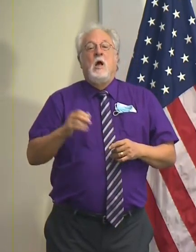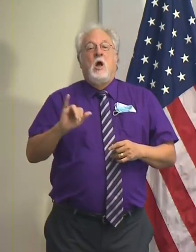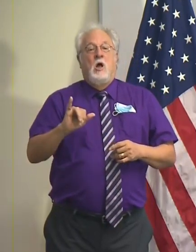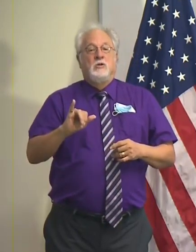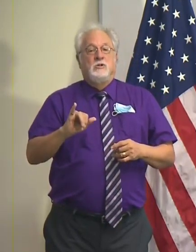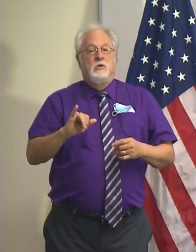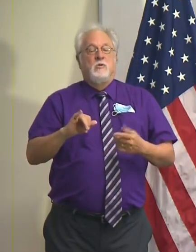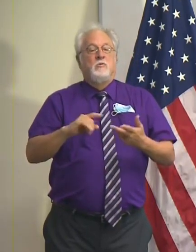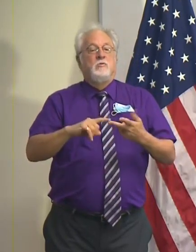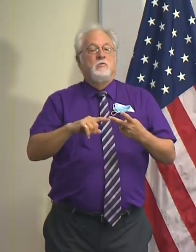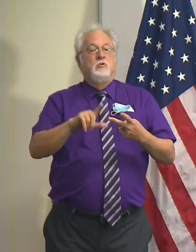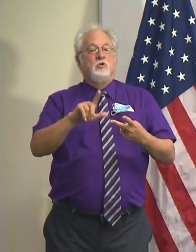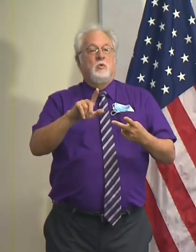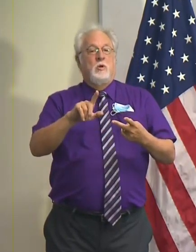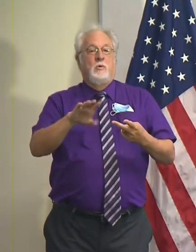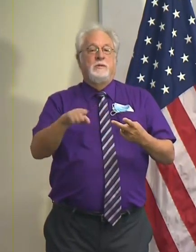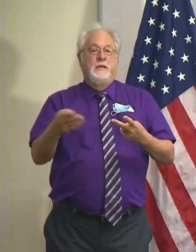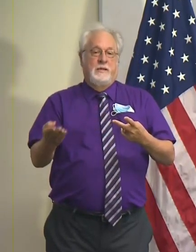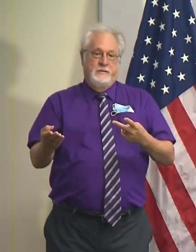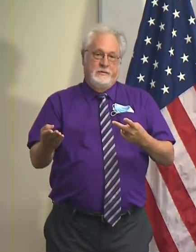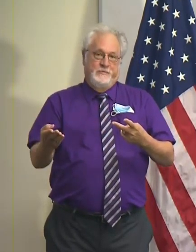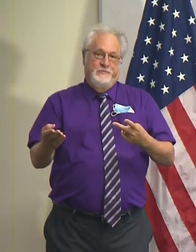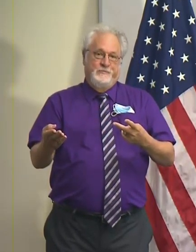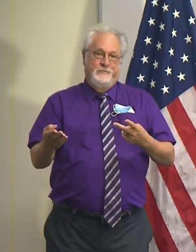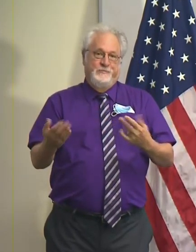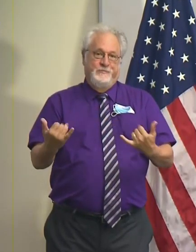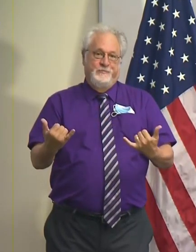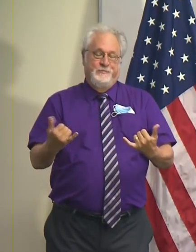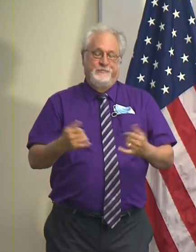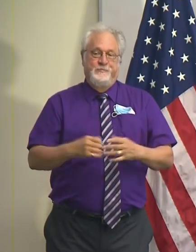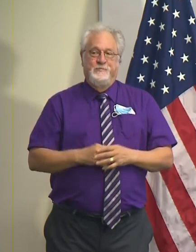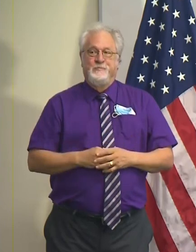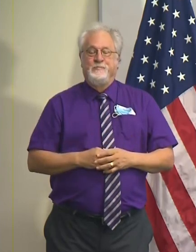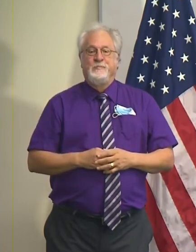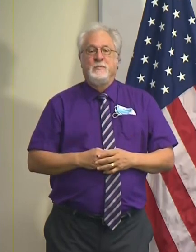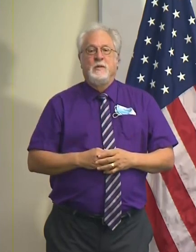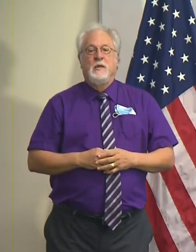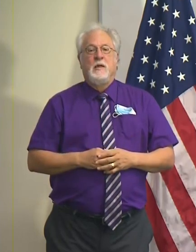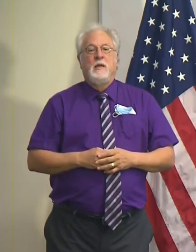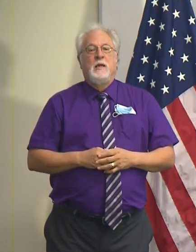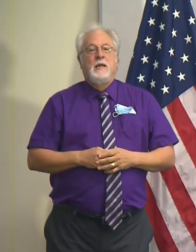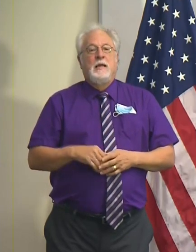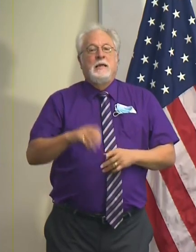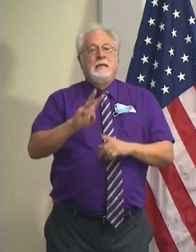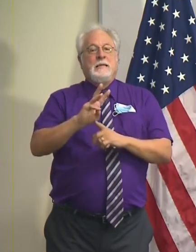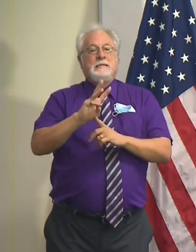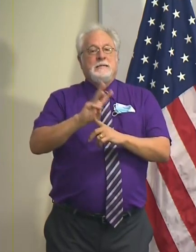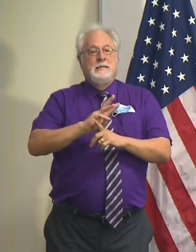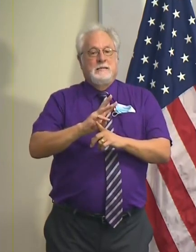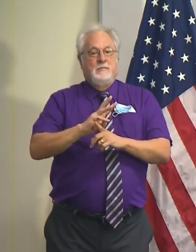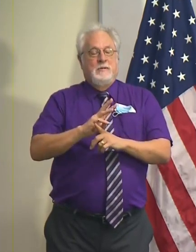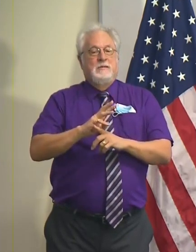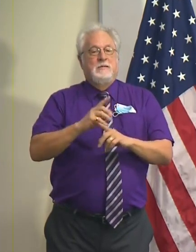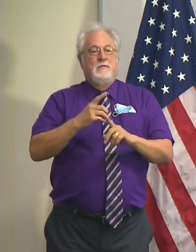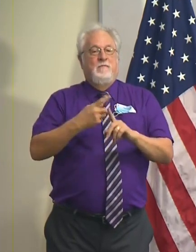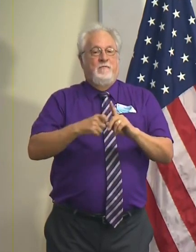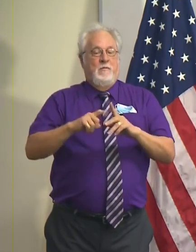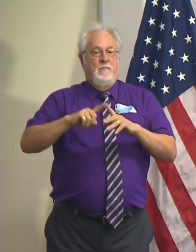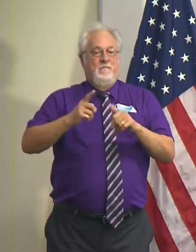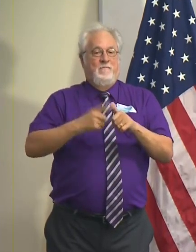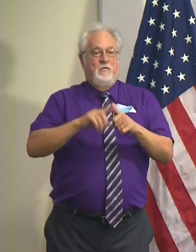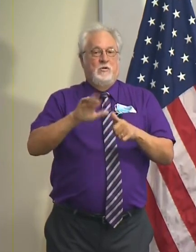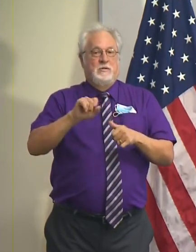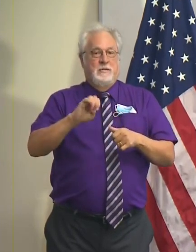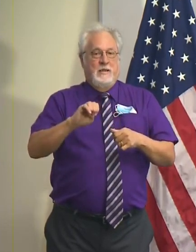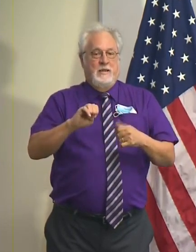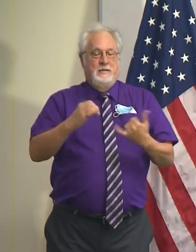also reporting 21 deaths today. It's been 6 months since the first case, and